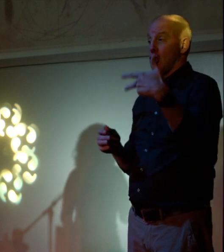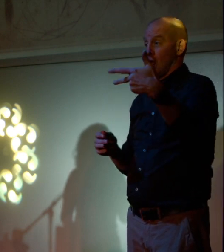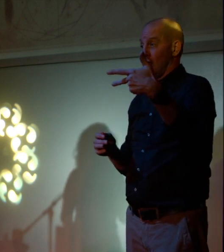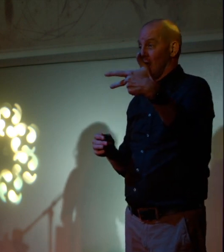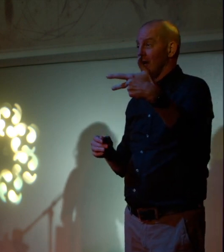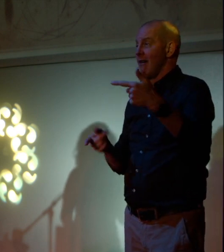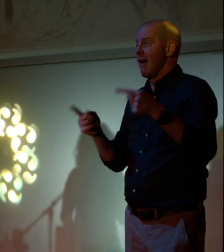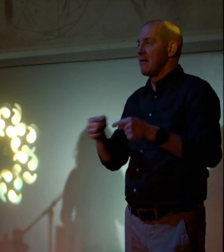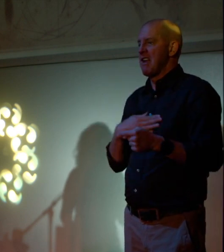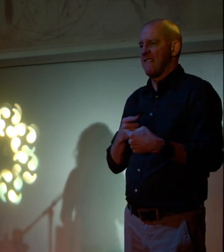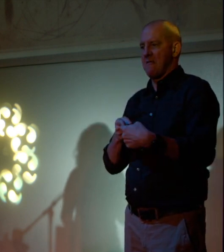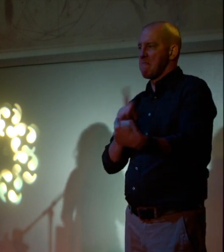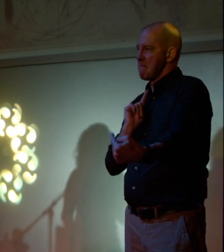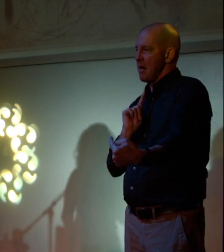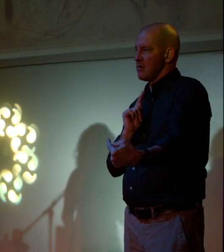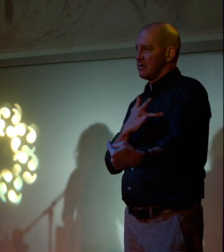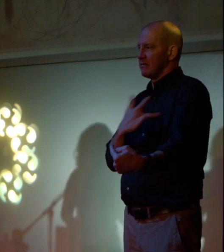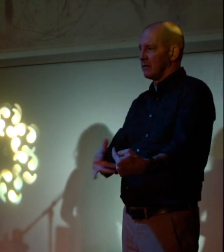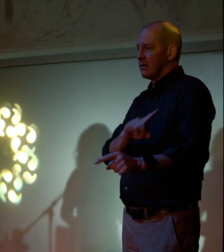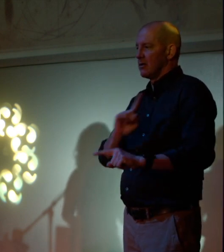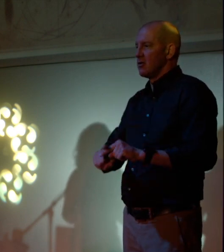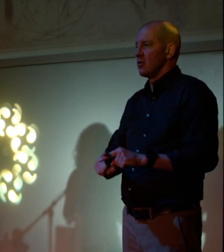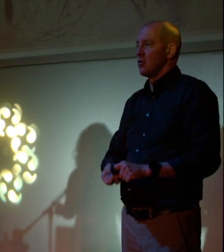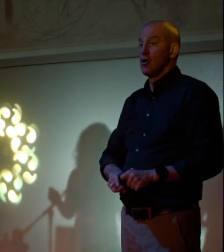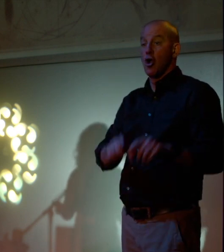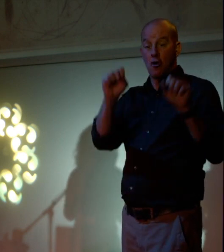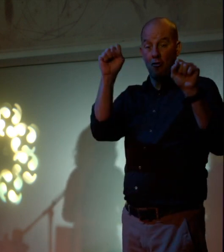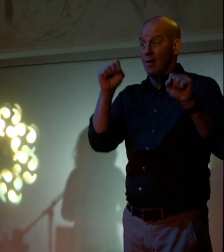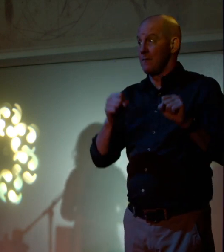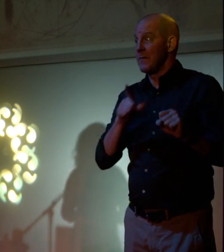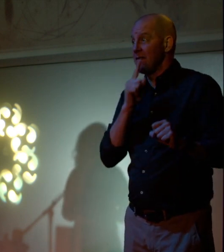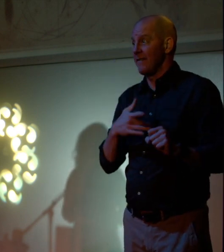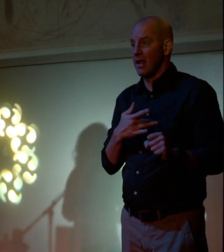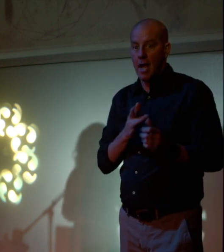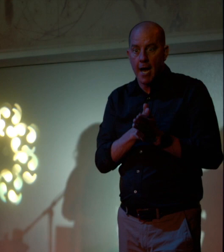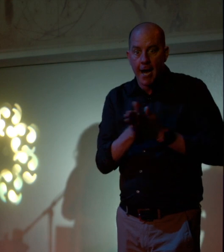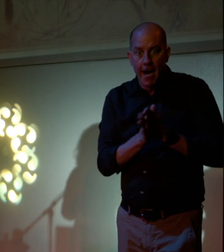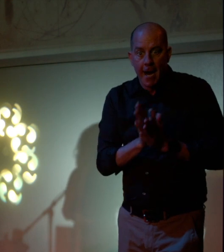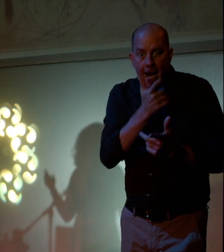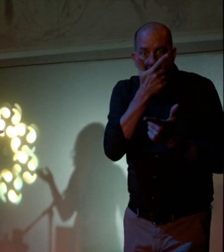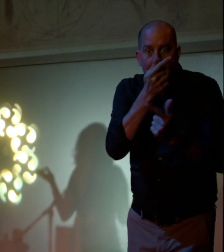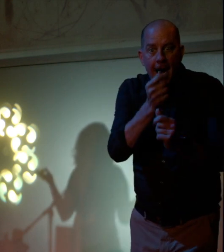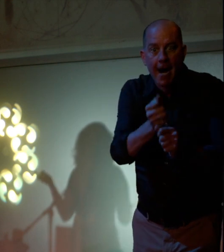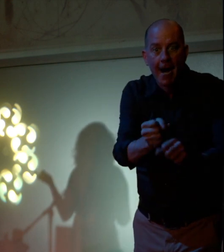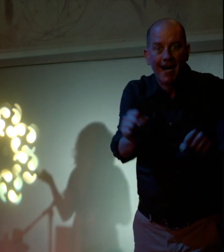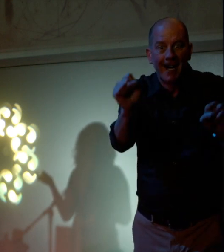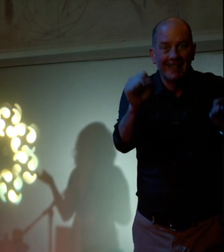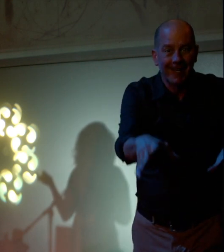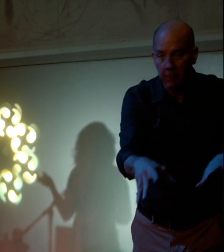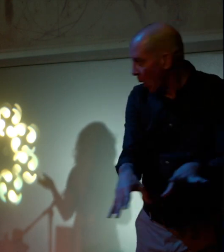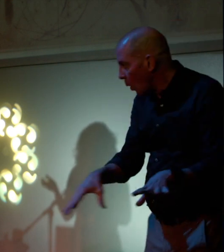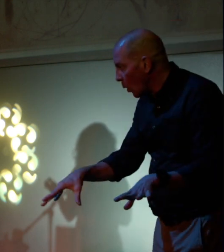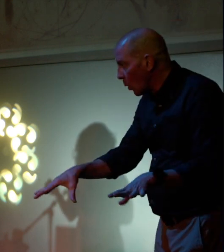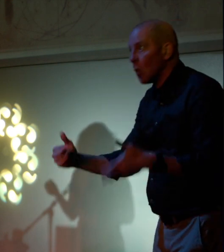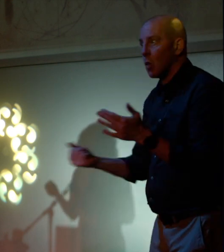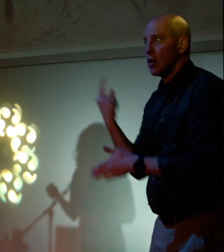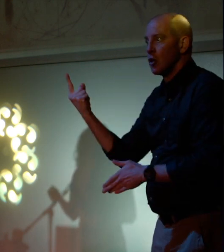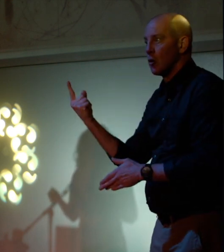seeming opposing tendency to abruptly drop one area of passionate interest in favor of a newly discovered